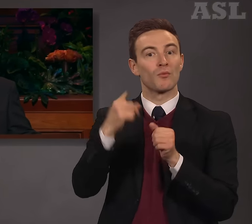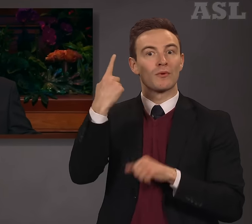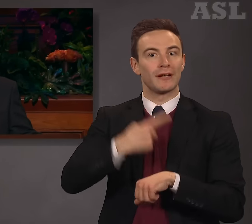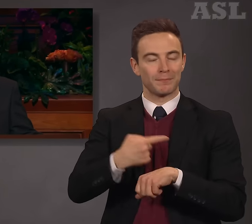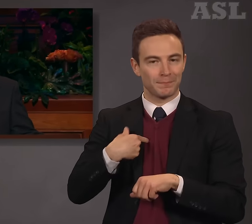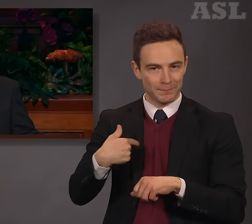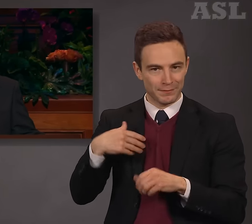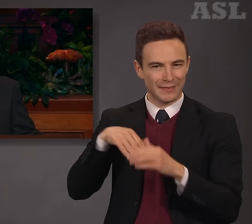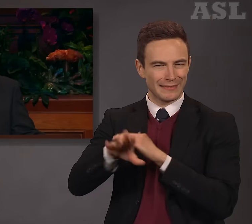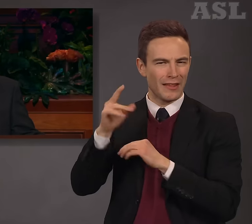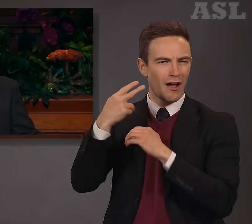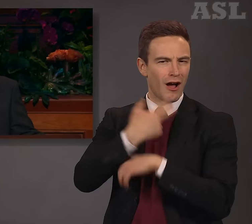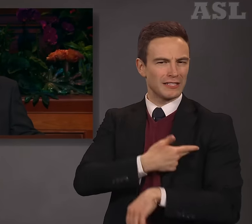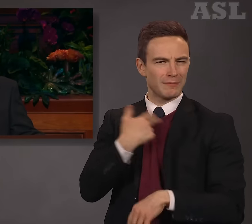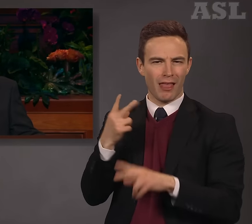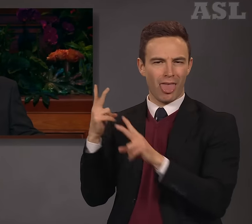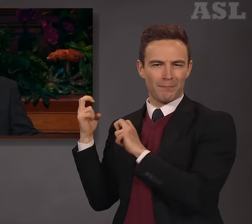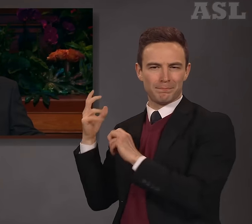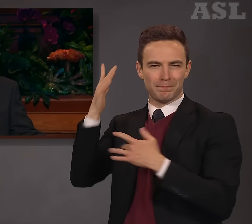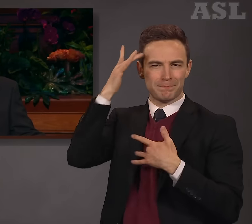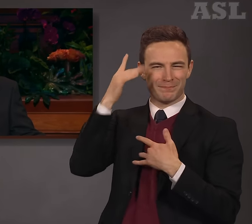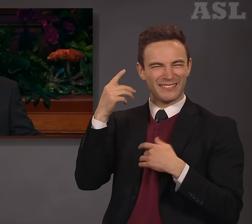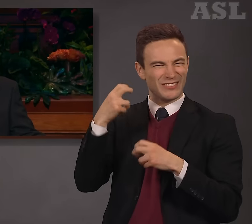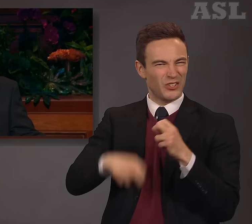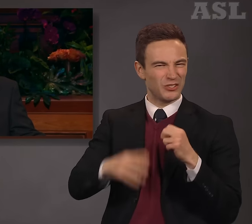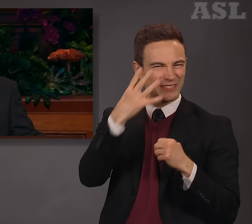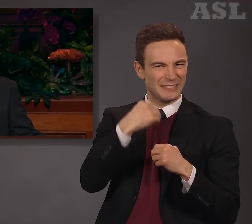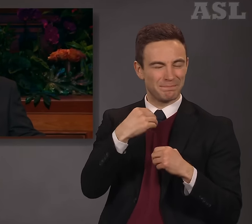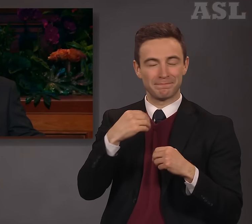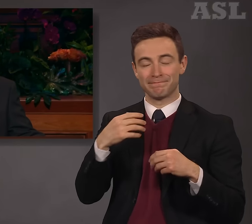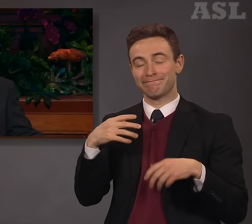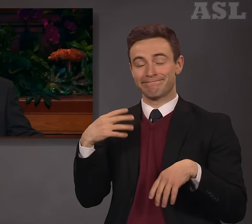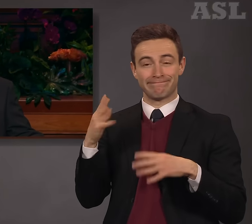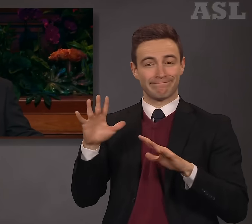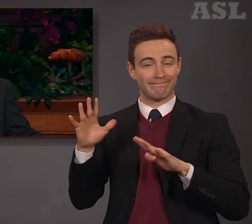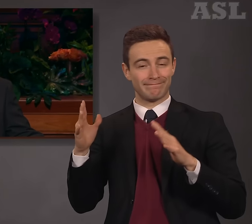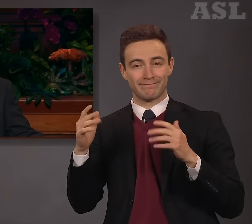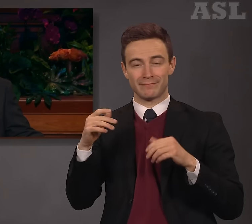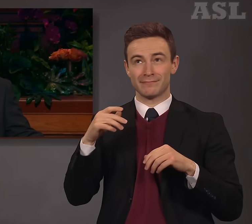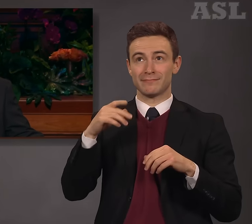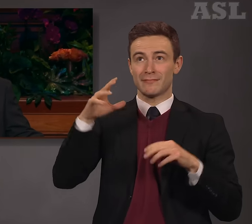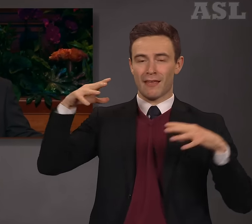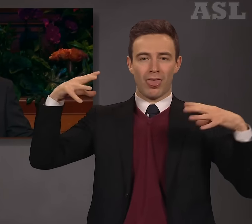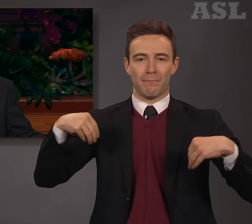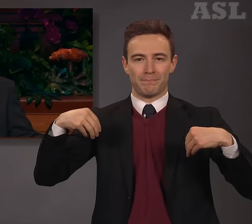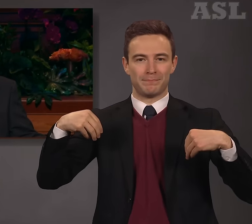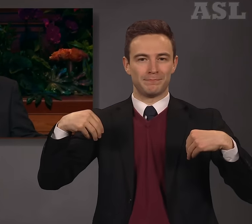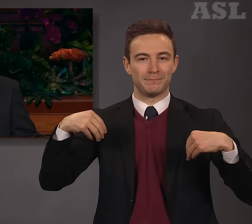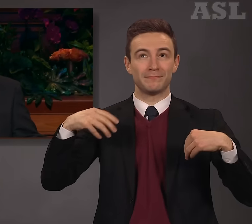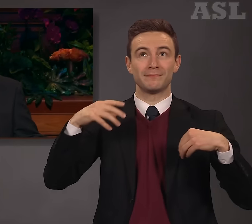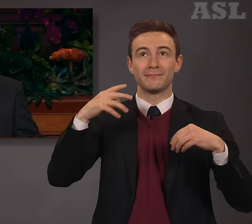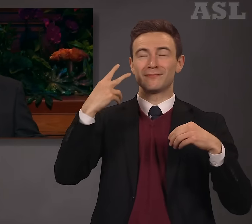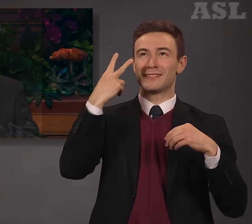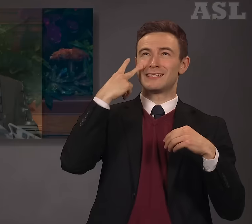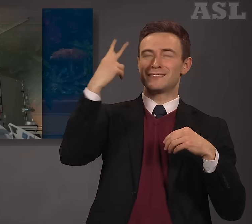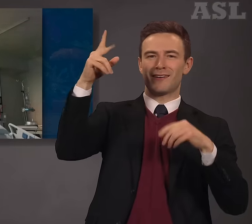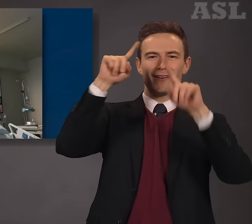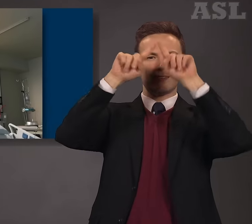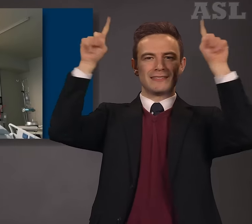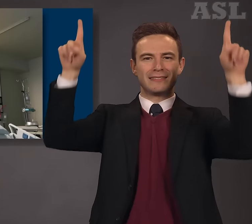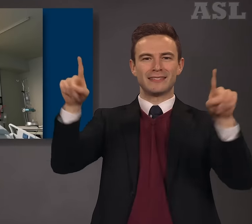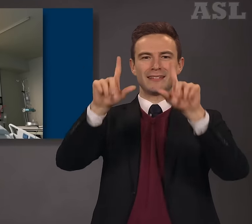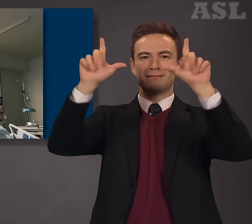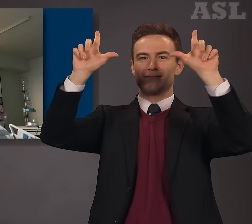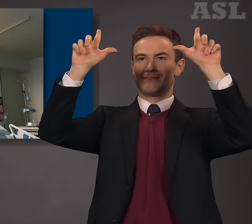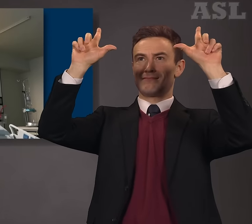an illness, and it was difficult for me to sleep. When I turned off the lights and the room became dark, I saw a